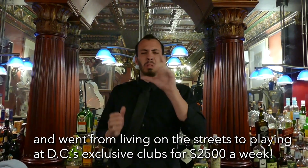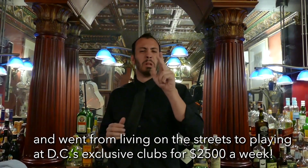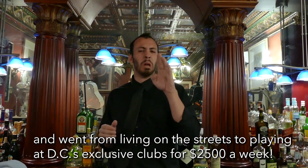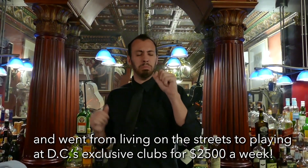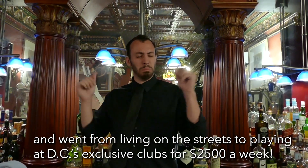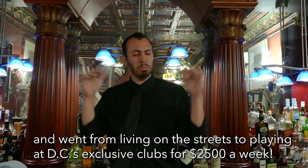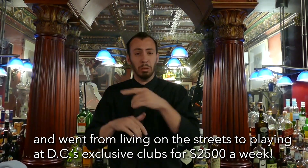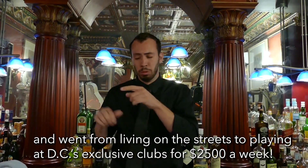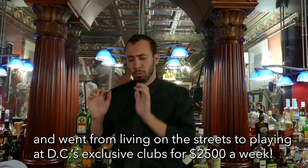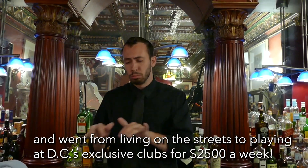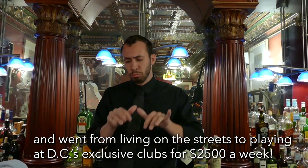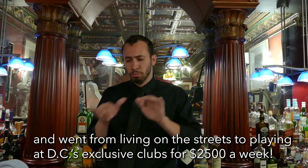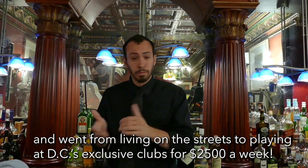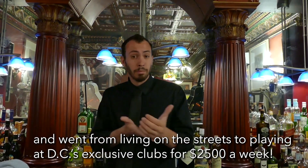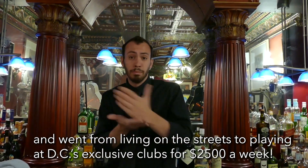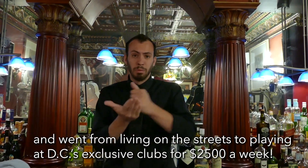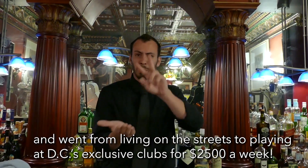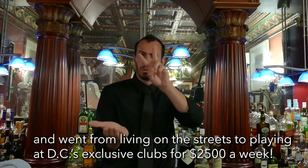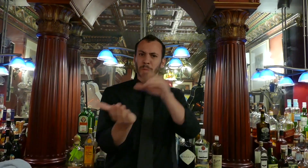for $2,500 a week.